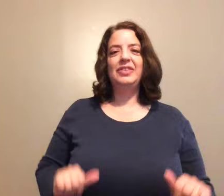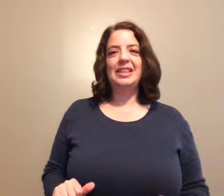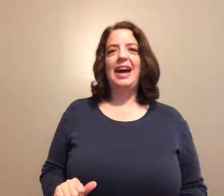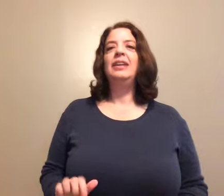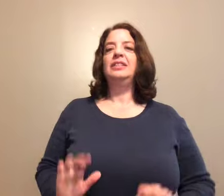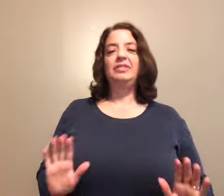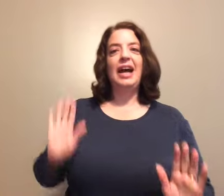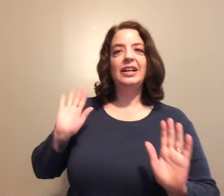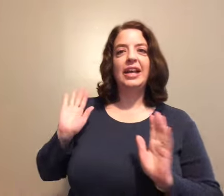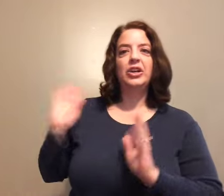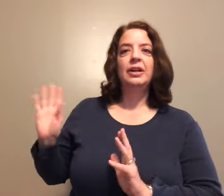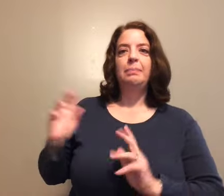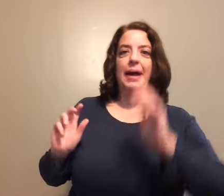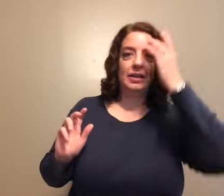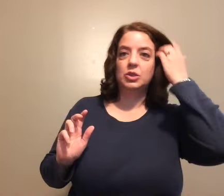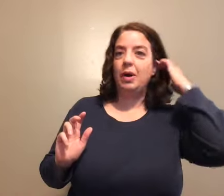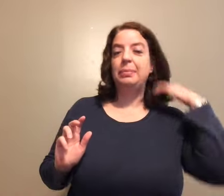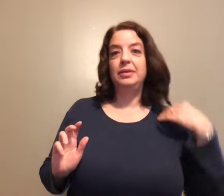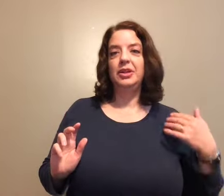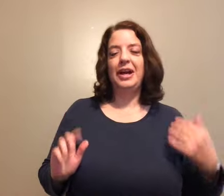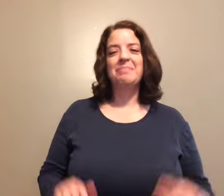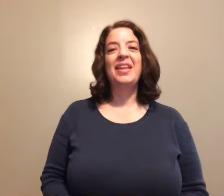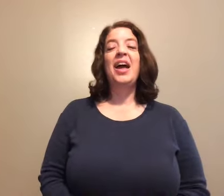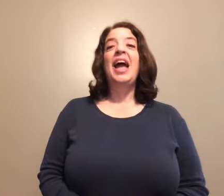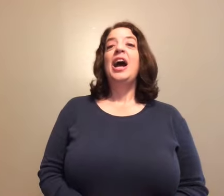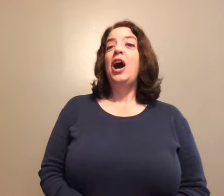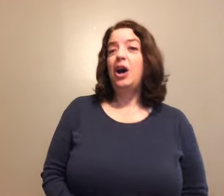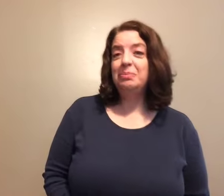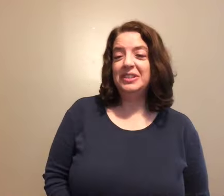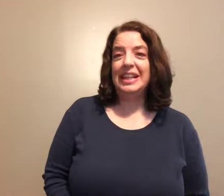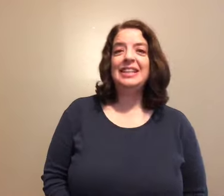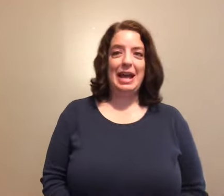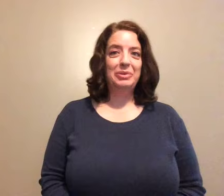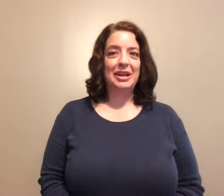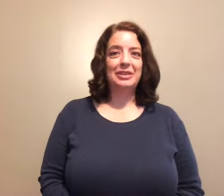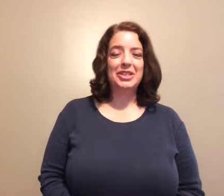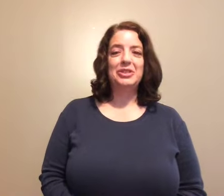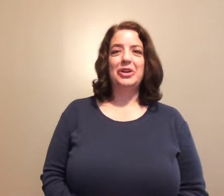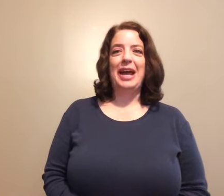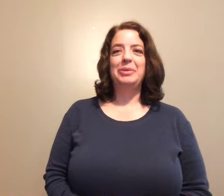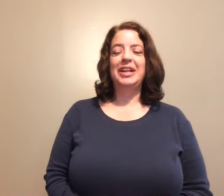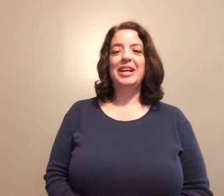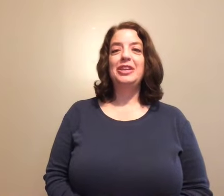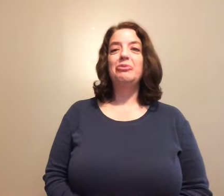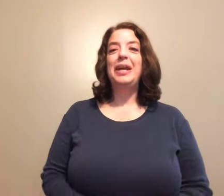at that. Leave the alligator back in the swamp, okay? Hopefully, now with all of this new vocabulary, you've made a